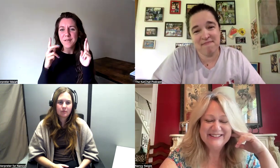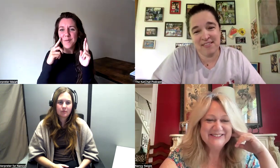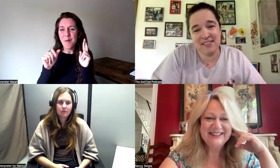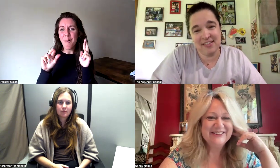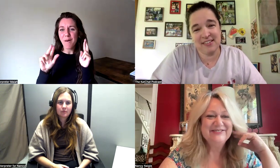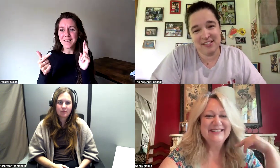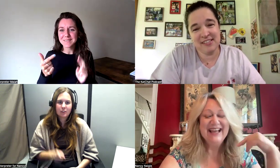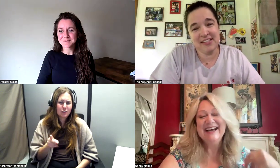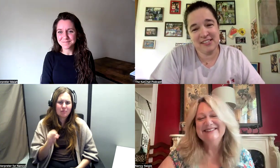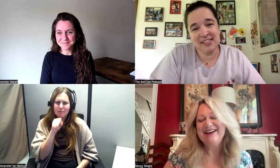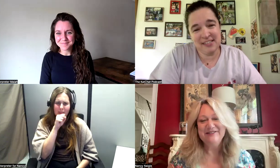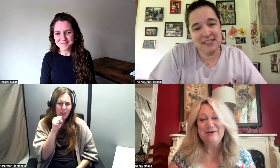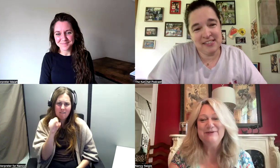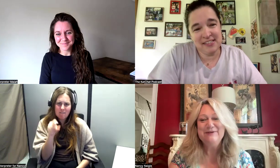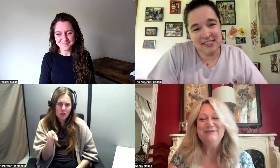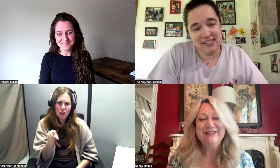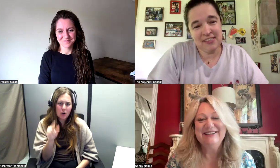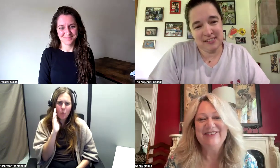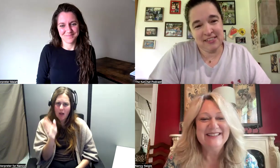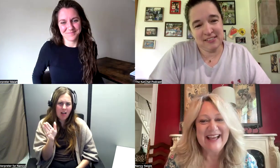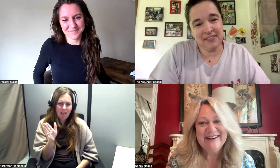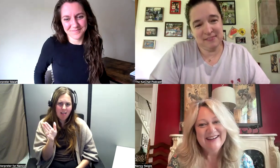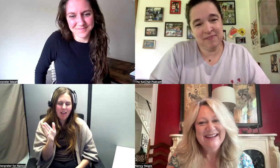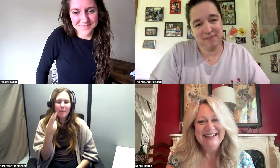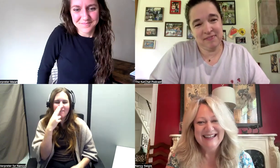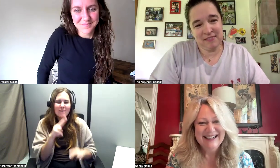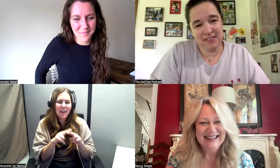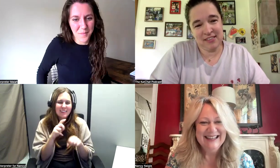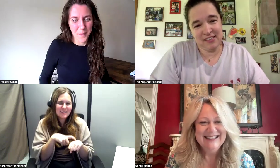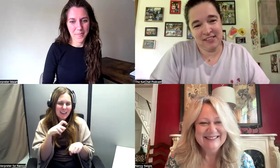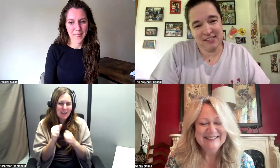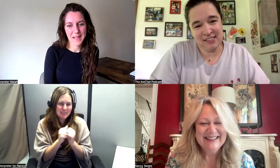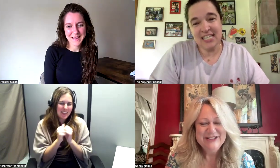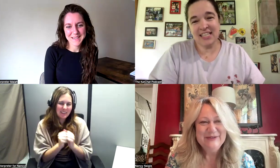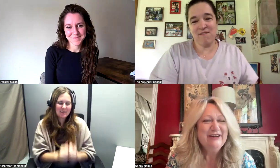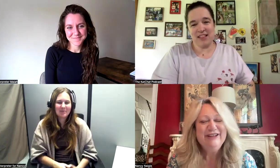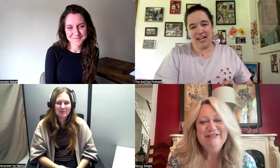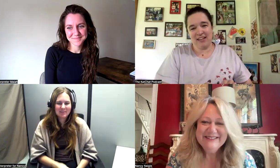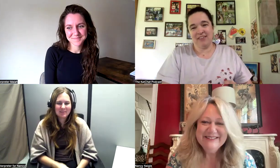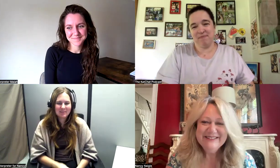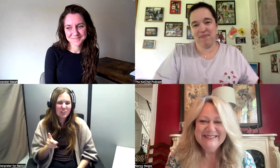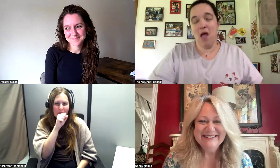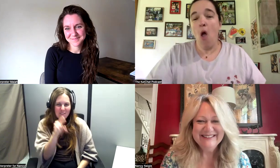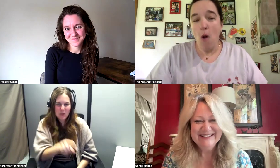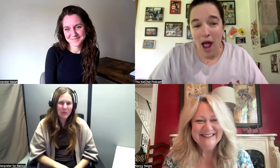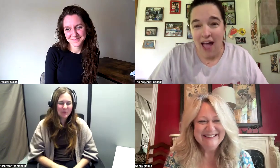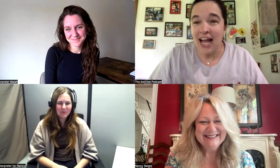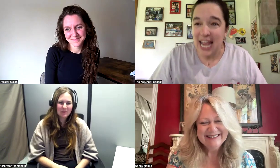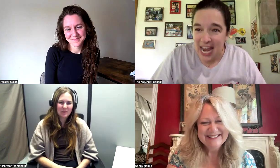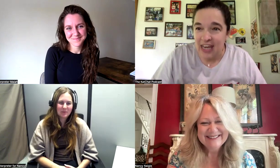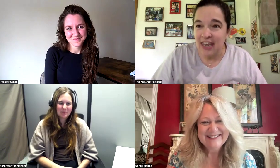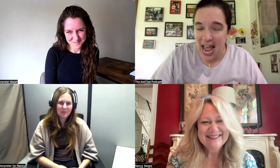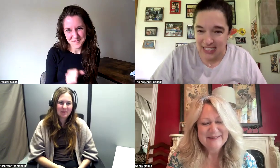love her. You'll love her. Yeah, y'all will be really good fun together. She will love you. Definitely.